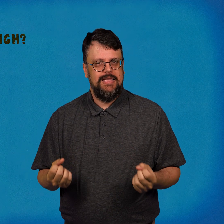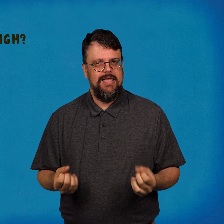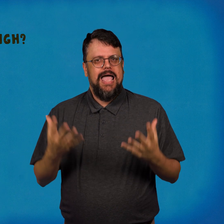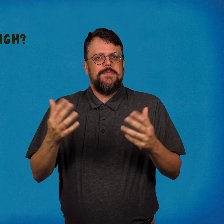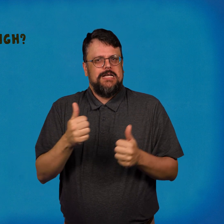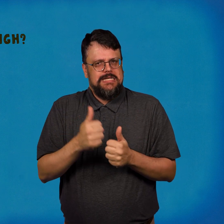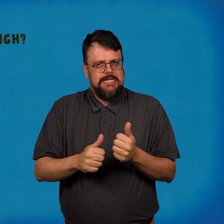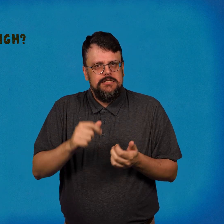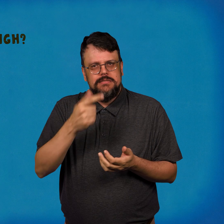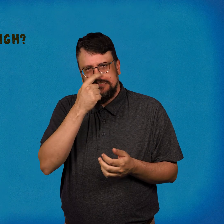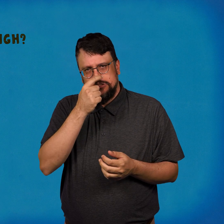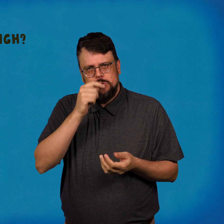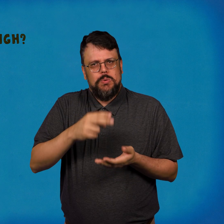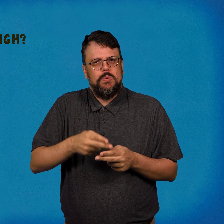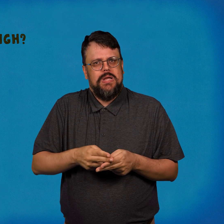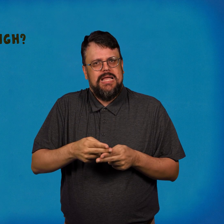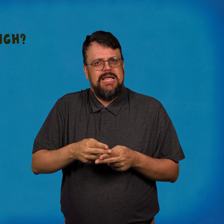How much does each tissue weigh?